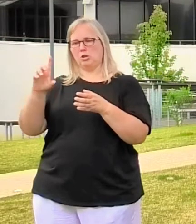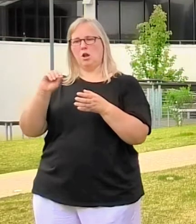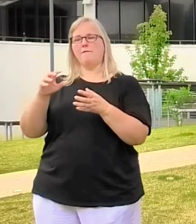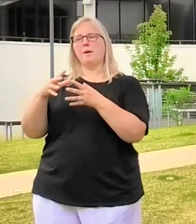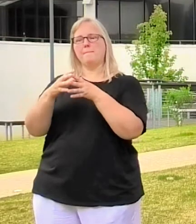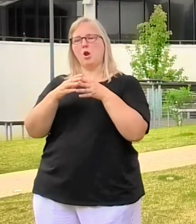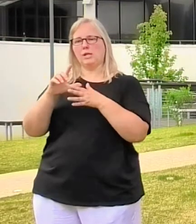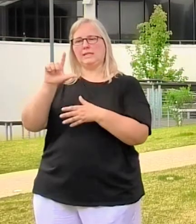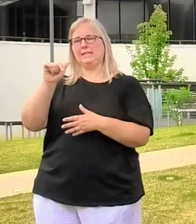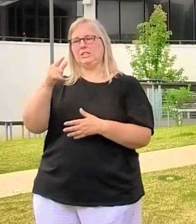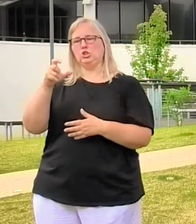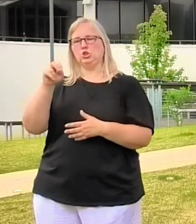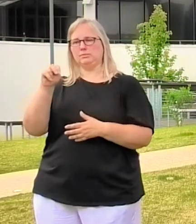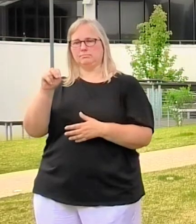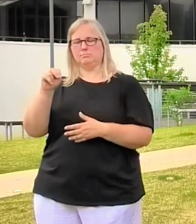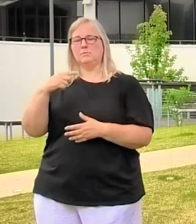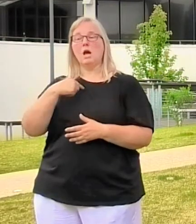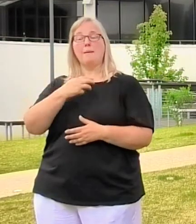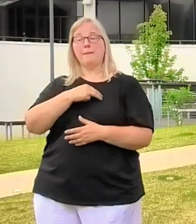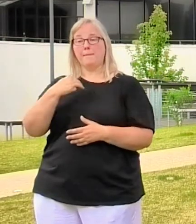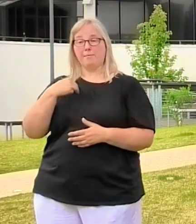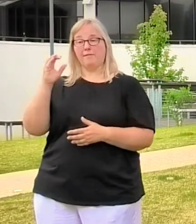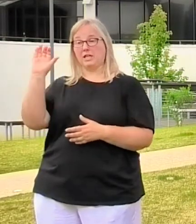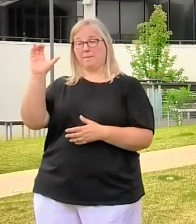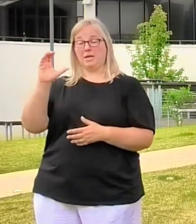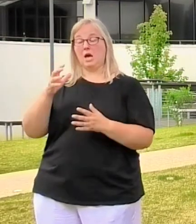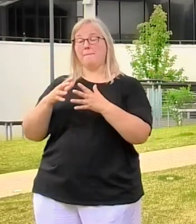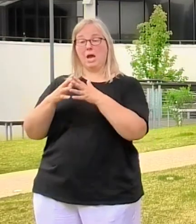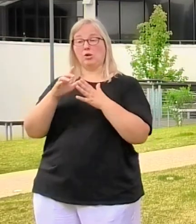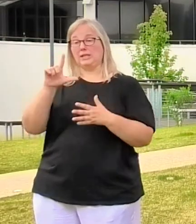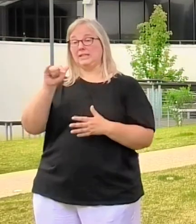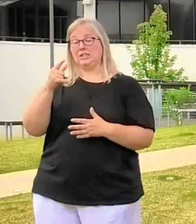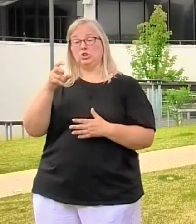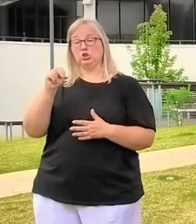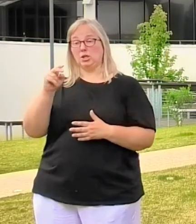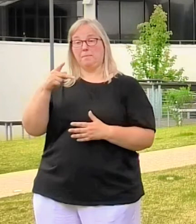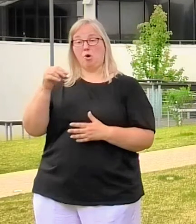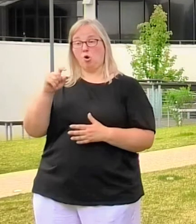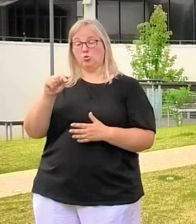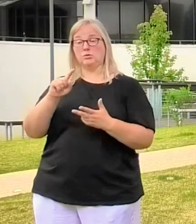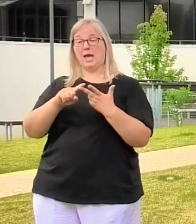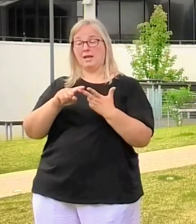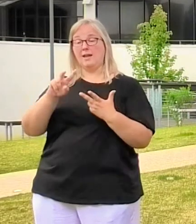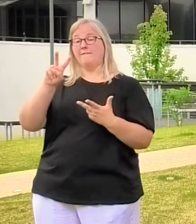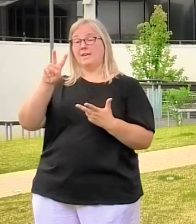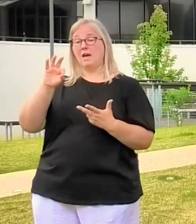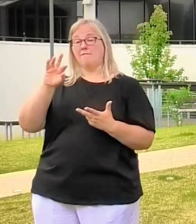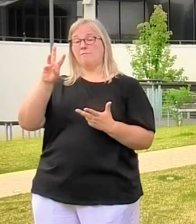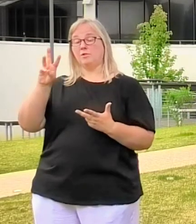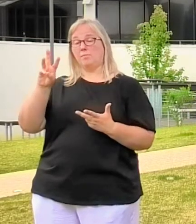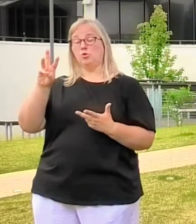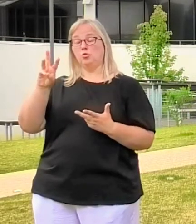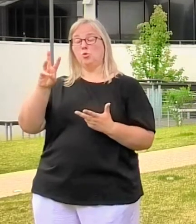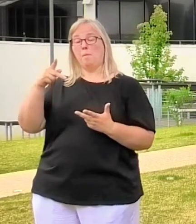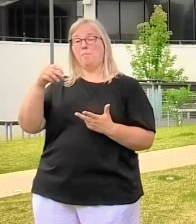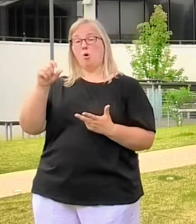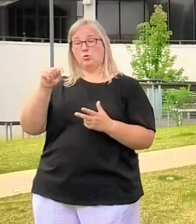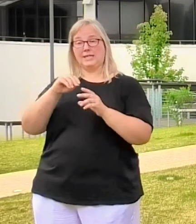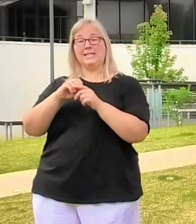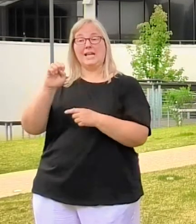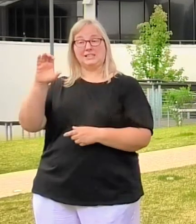Legion. I'm a member of the Columbia American Legion Post and the VFW Post in Ellicott